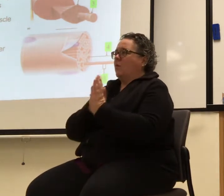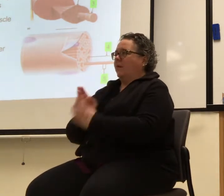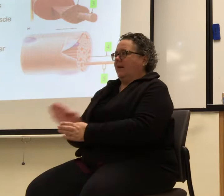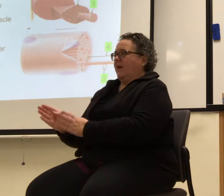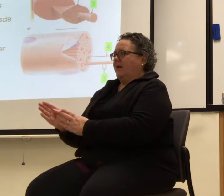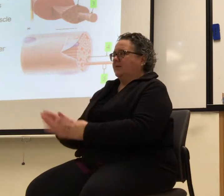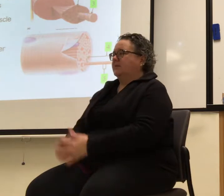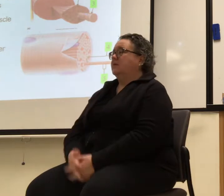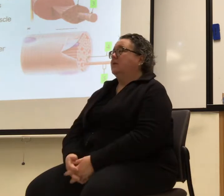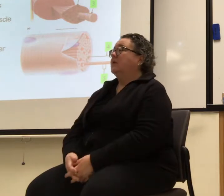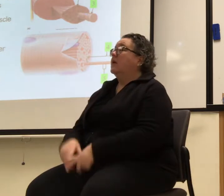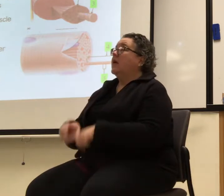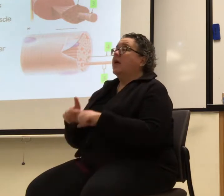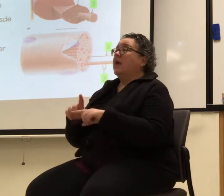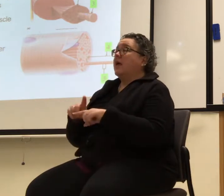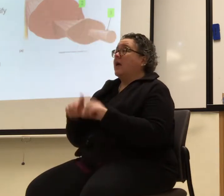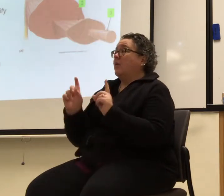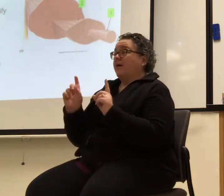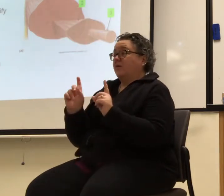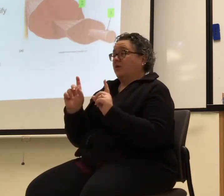organize. However,